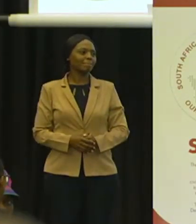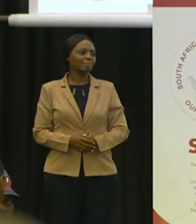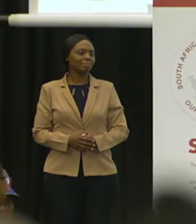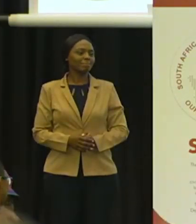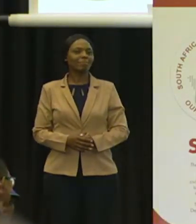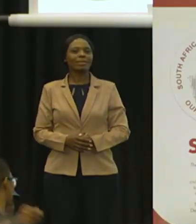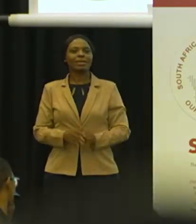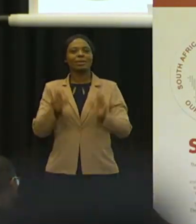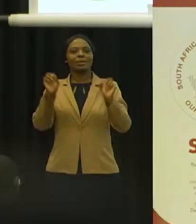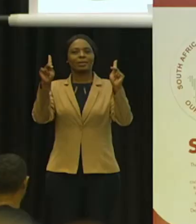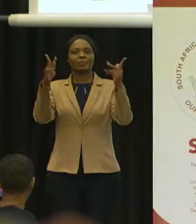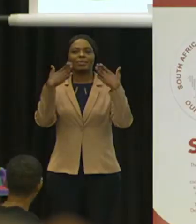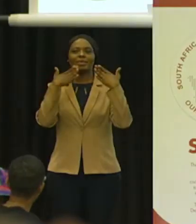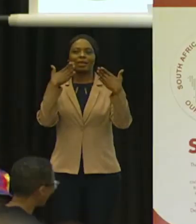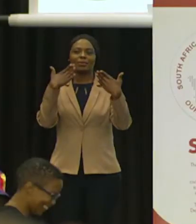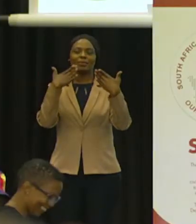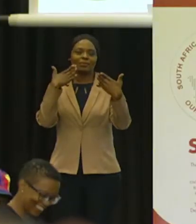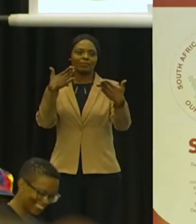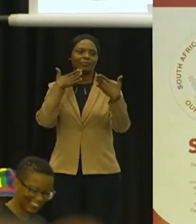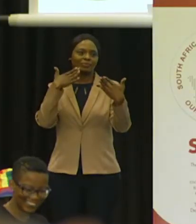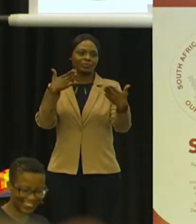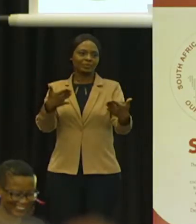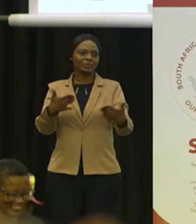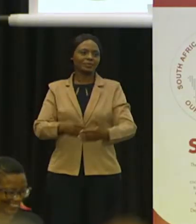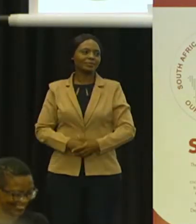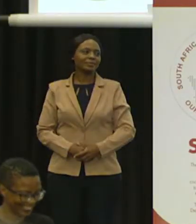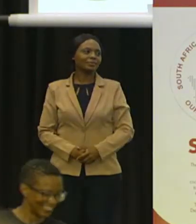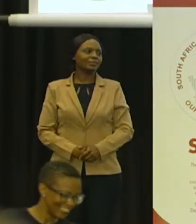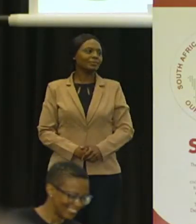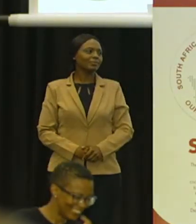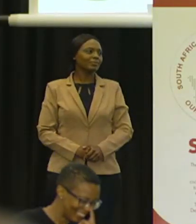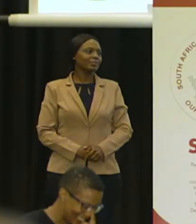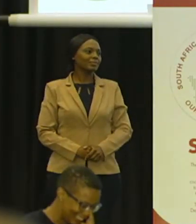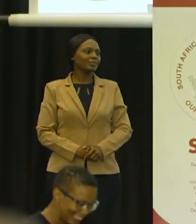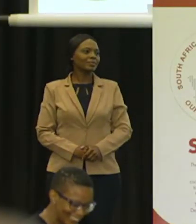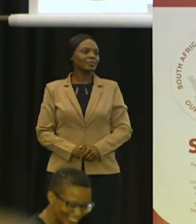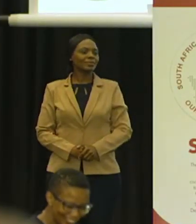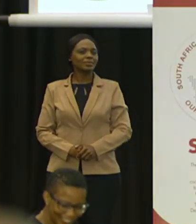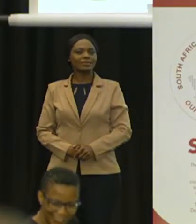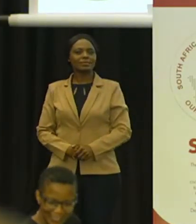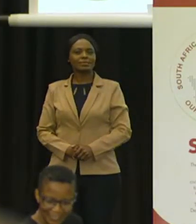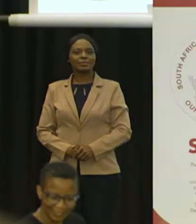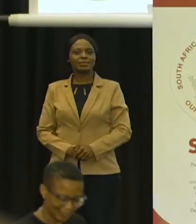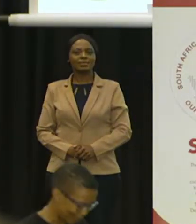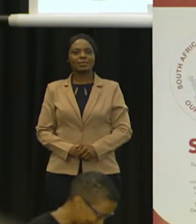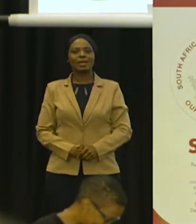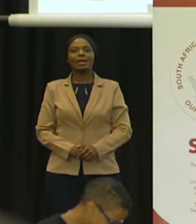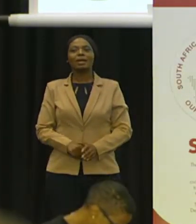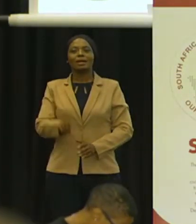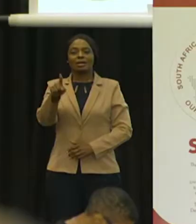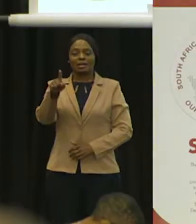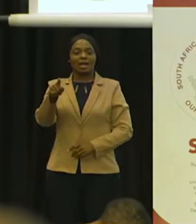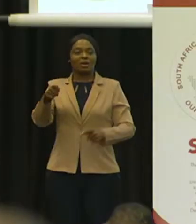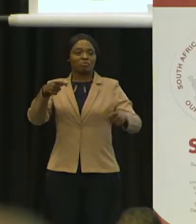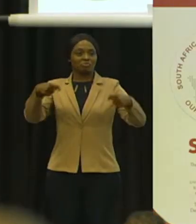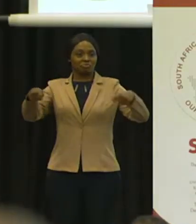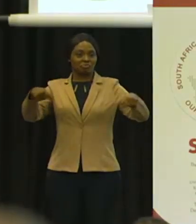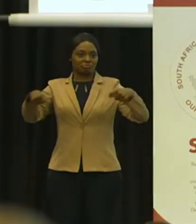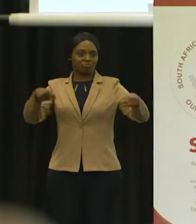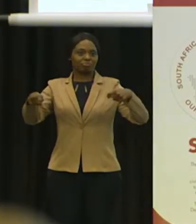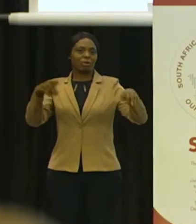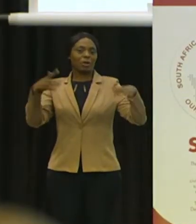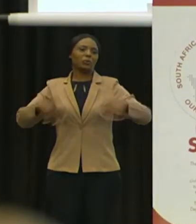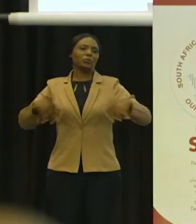Thank you, thank you, thank you. That was more than an energizer, especially coming to this